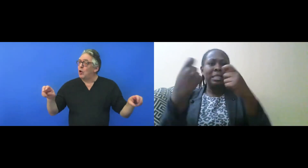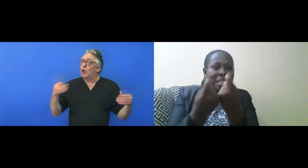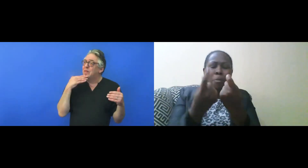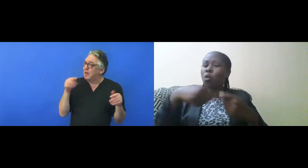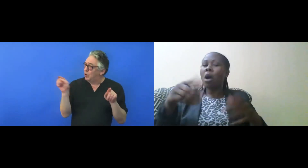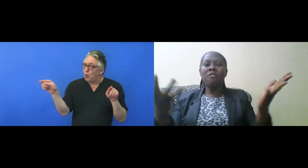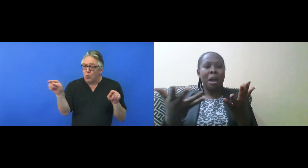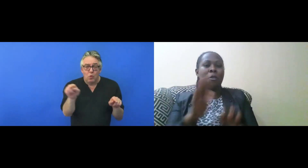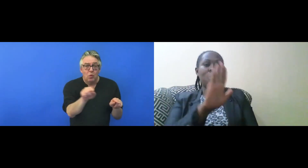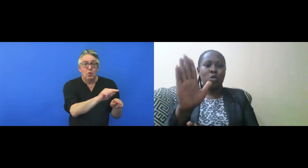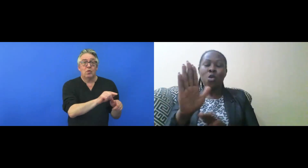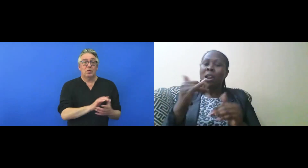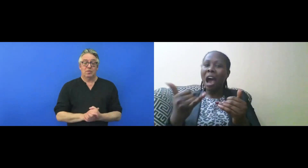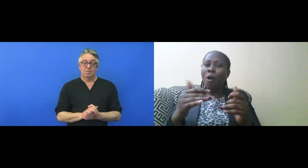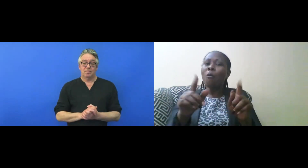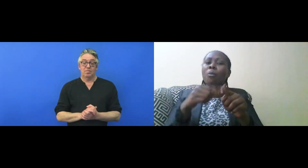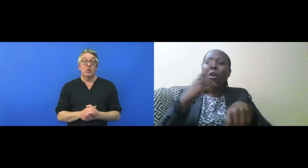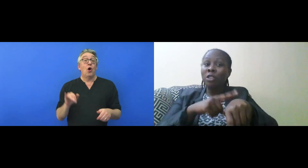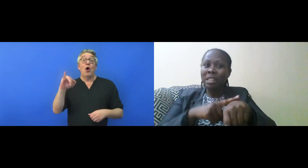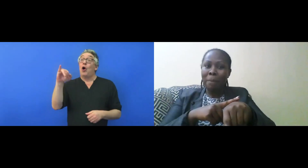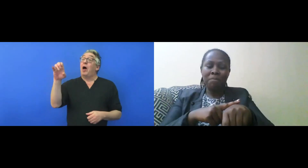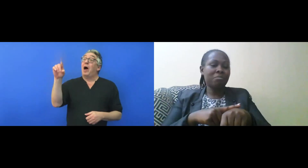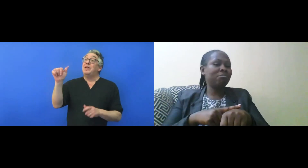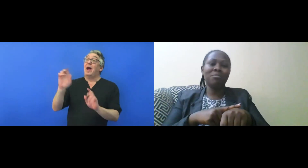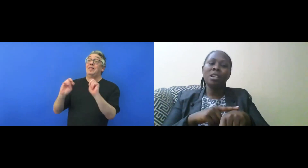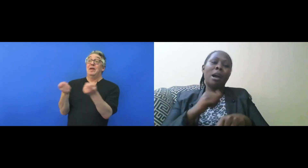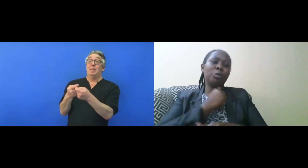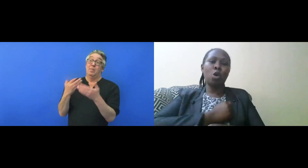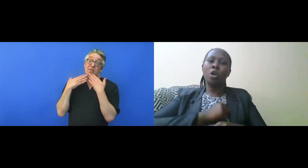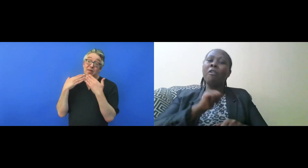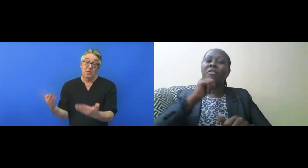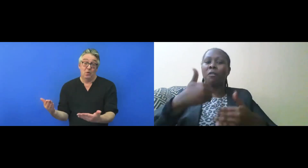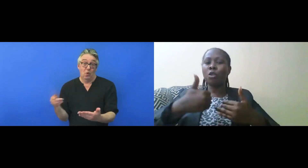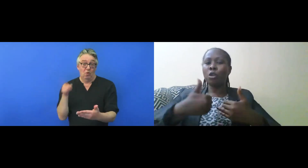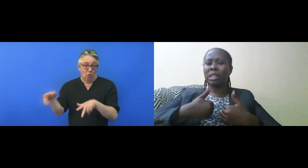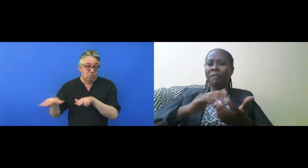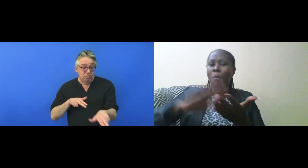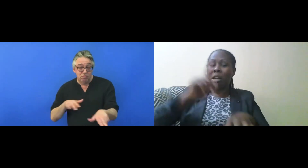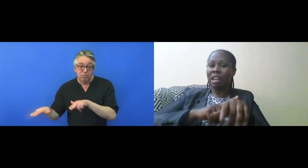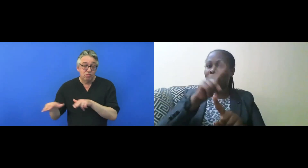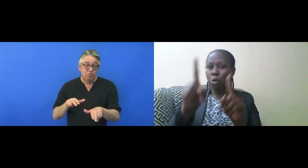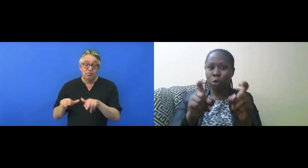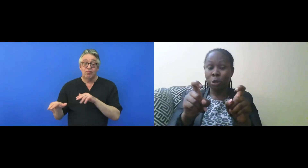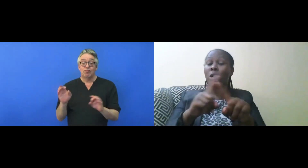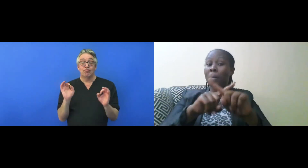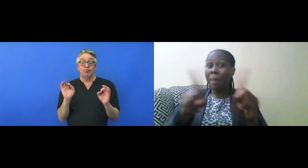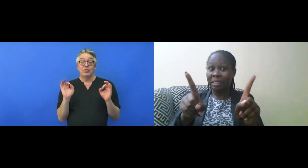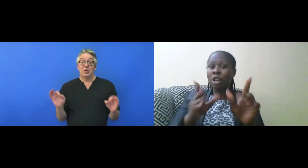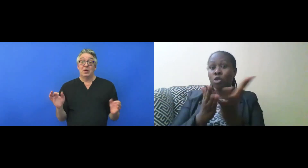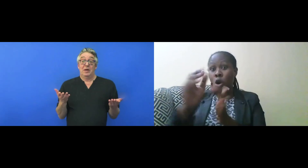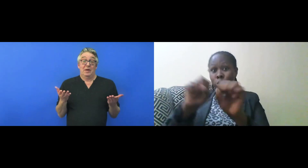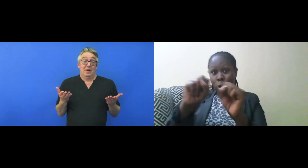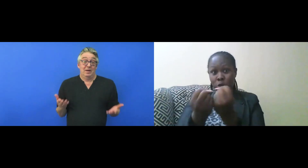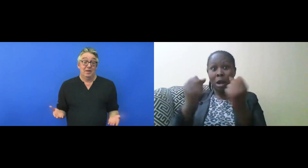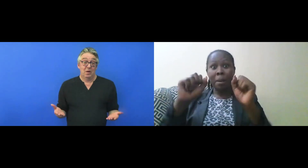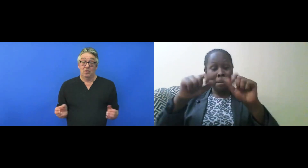also we at the IDA team will be able to respond. Because of time, I wish we had more